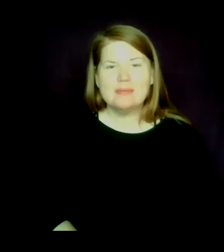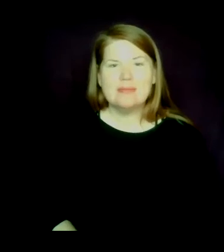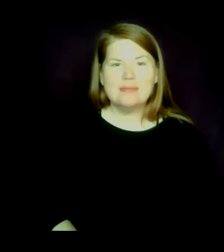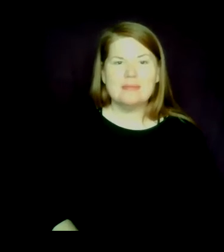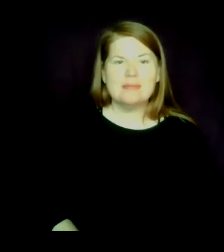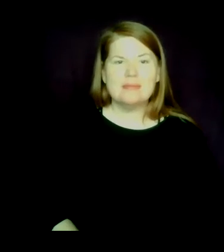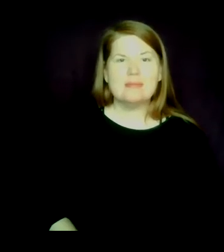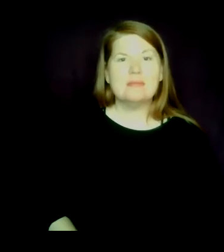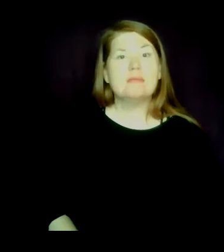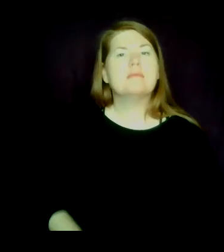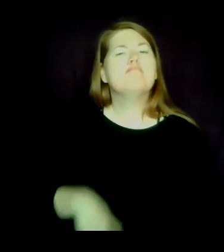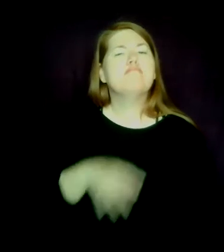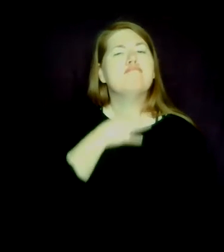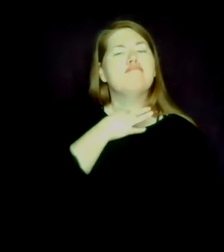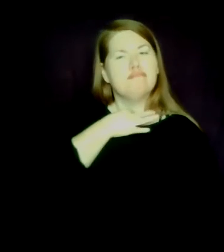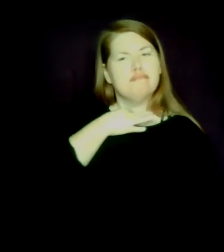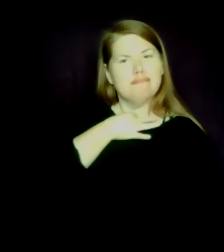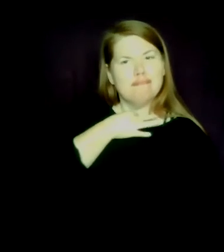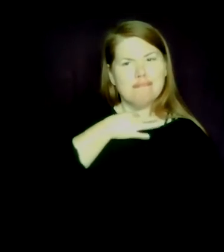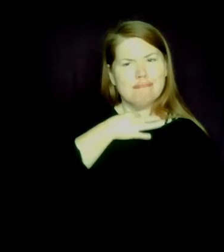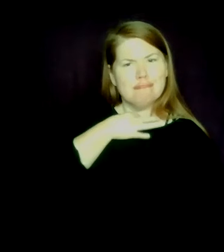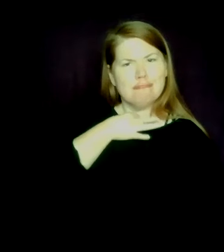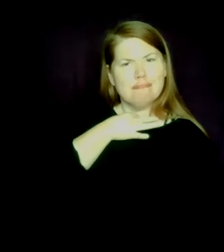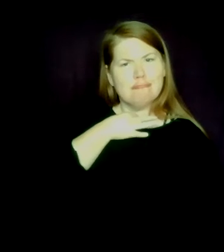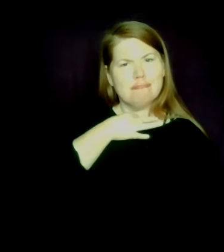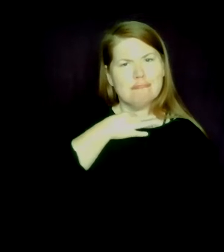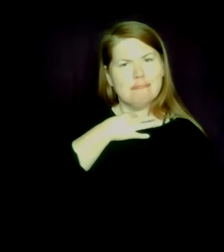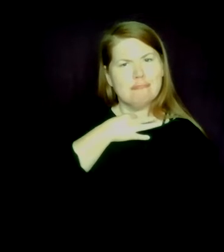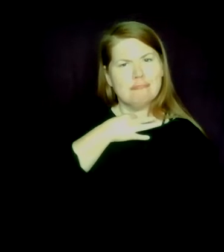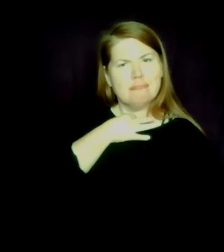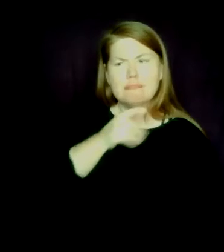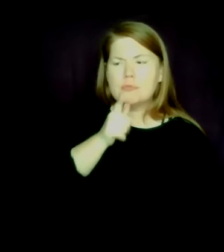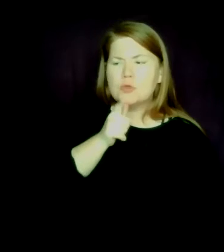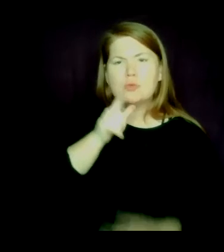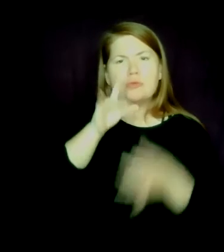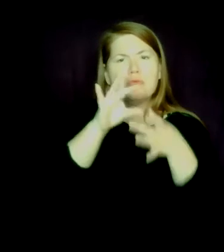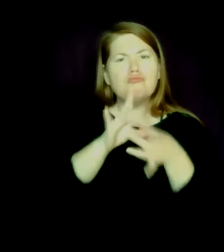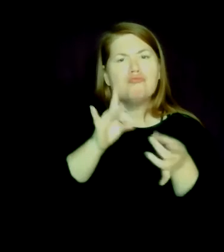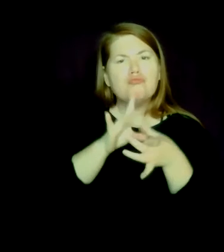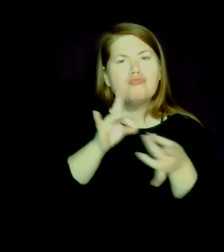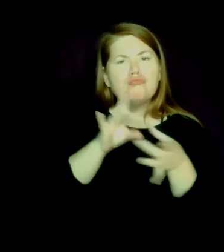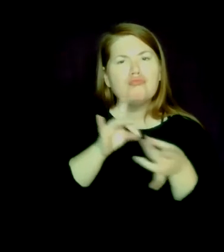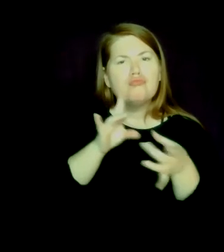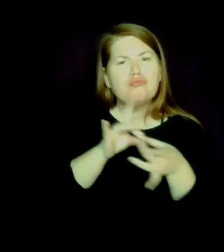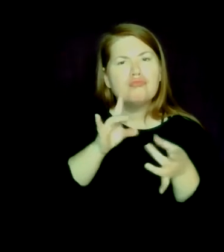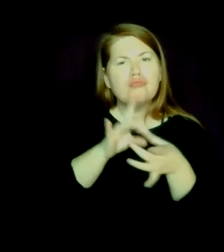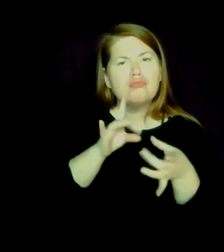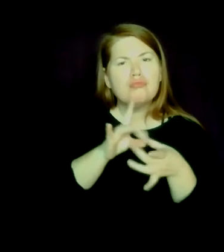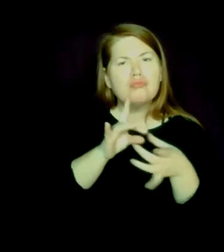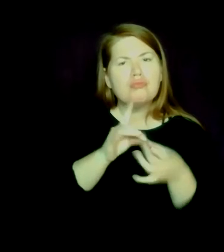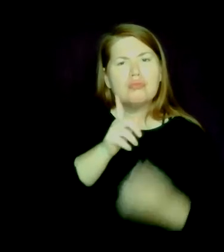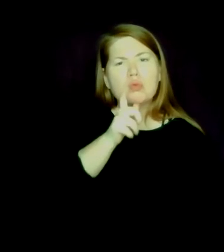So my question is, who is talking in the story? Who is talking in the